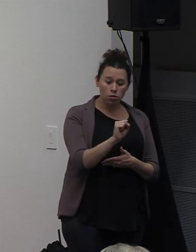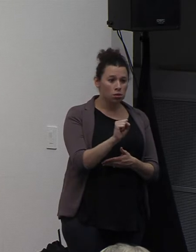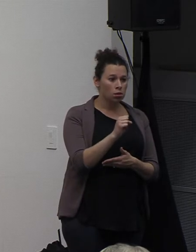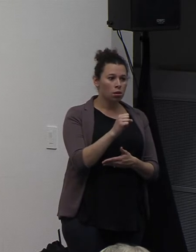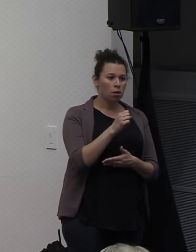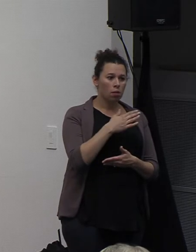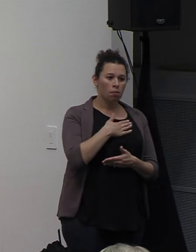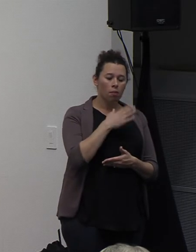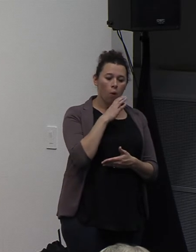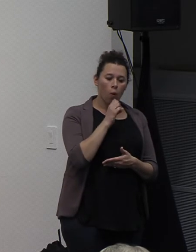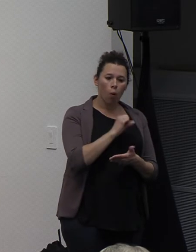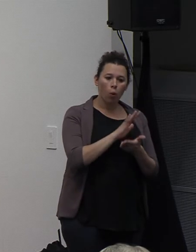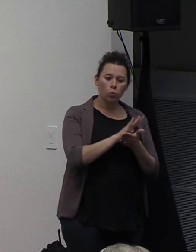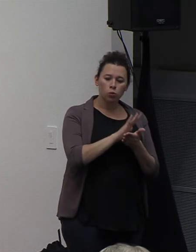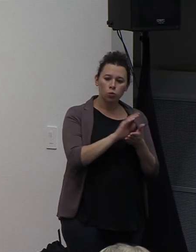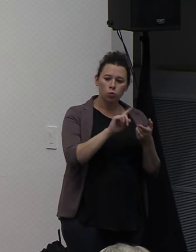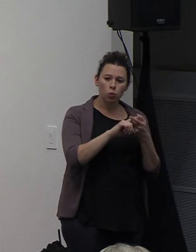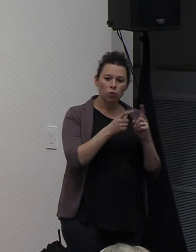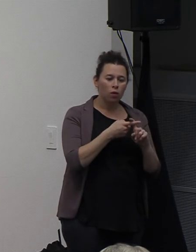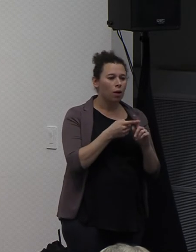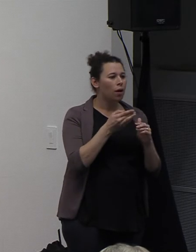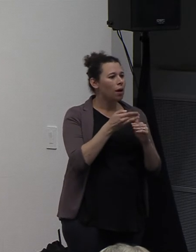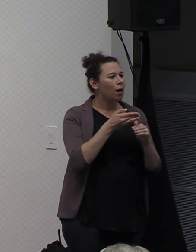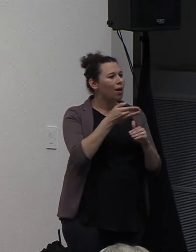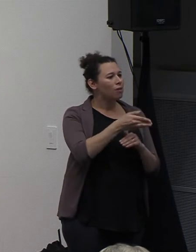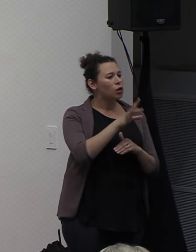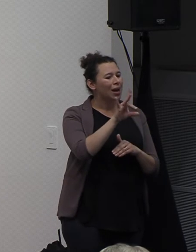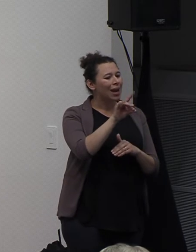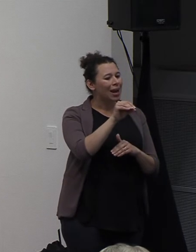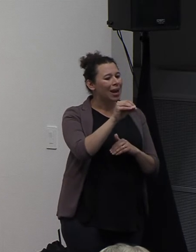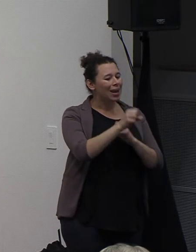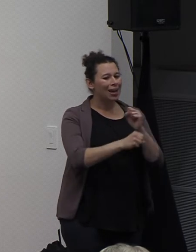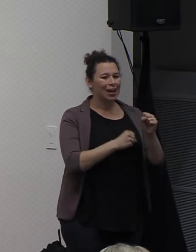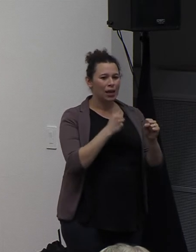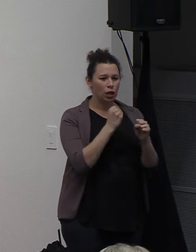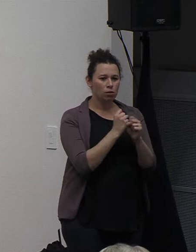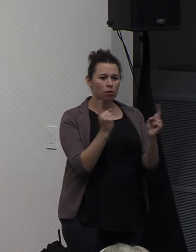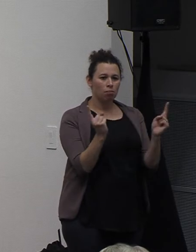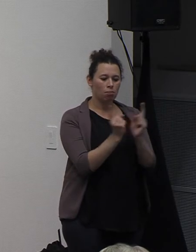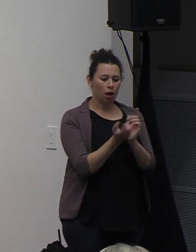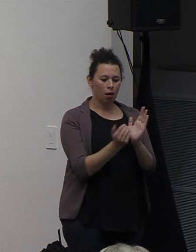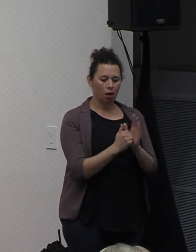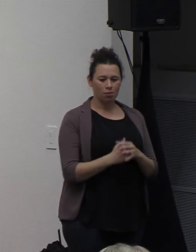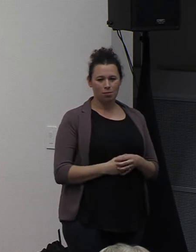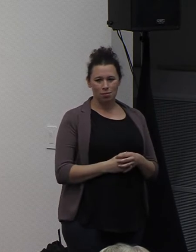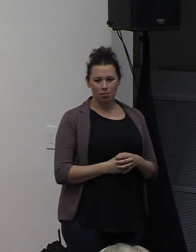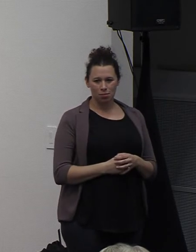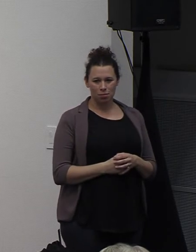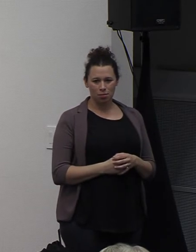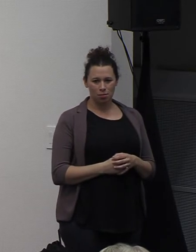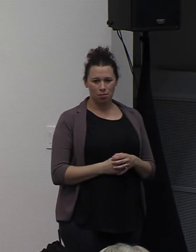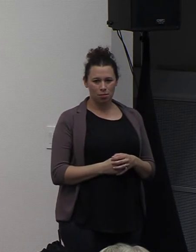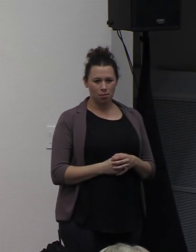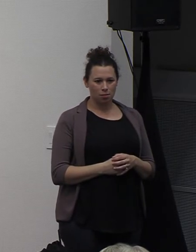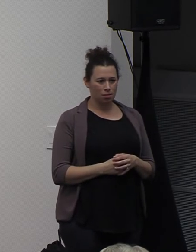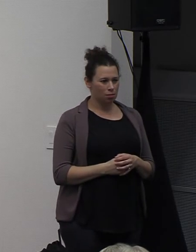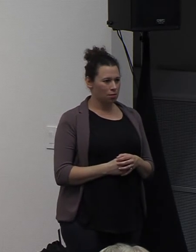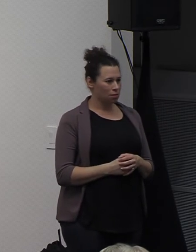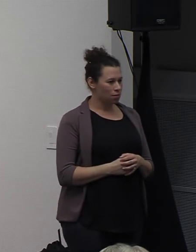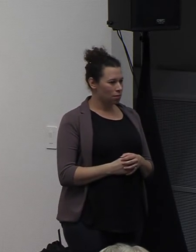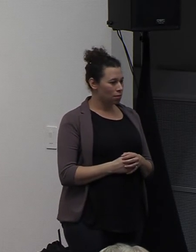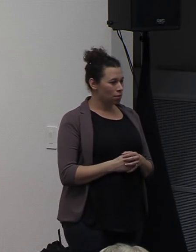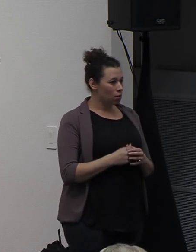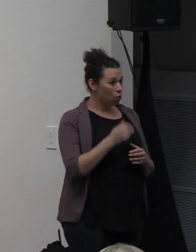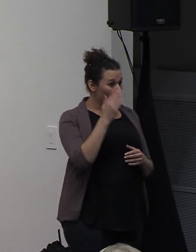school friend. And after 80 years, they came together. And you know what is the tragical